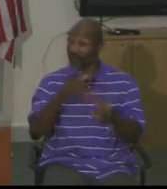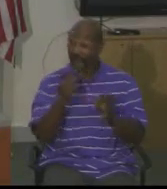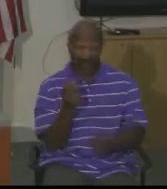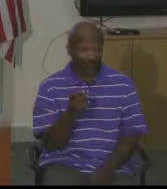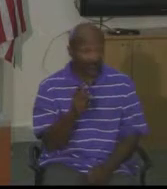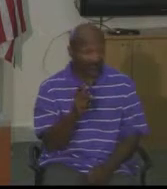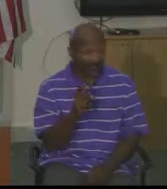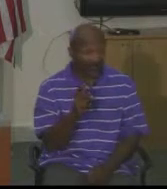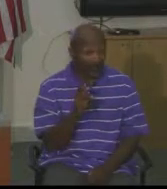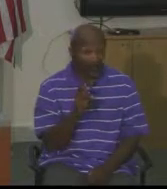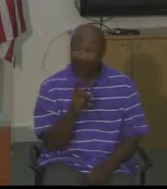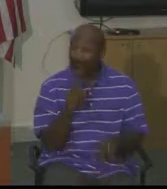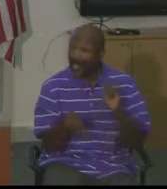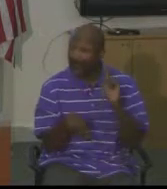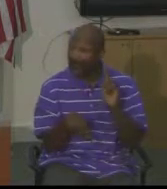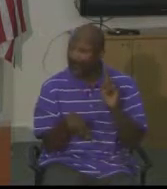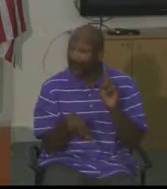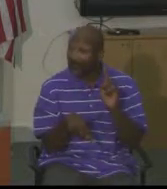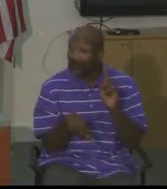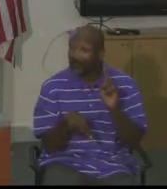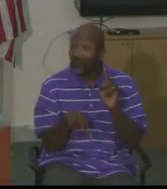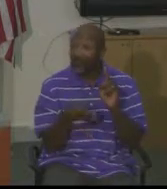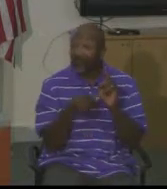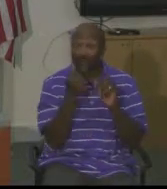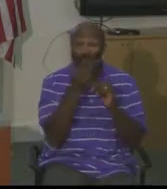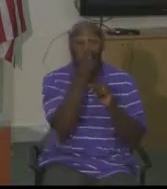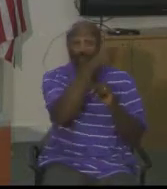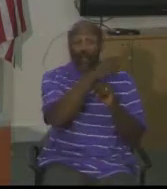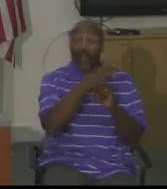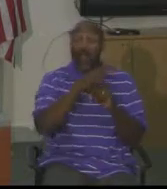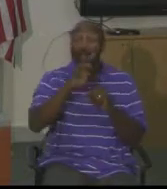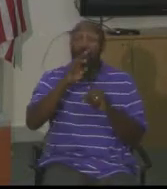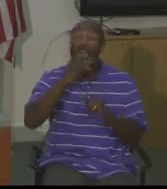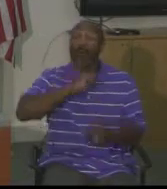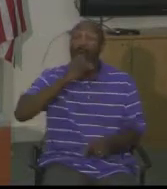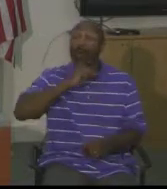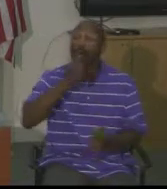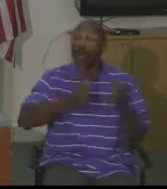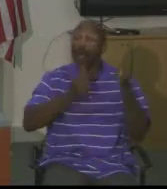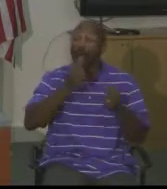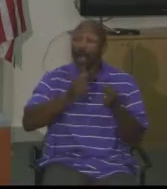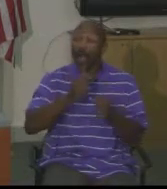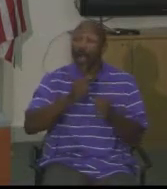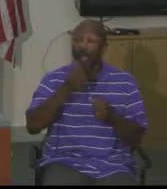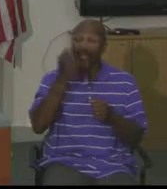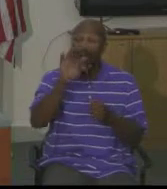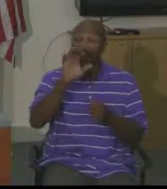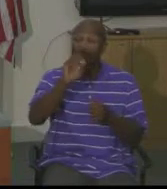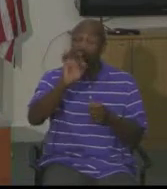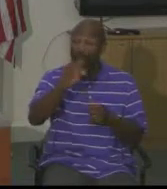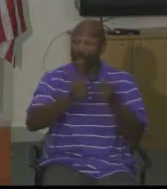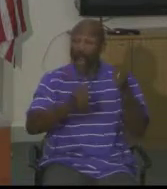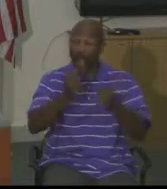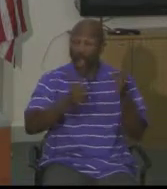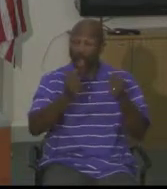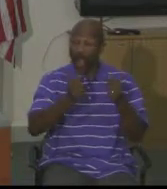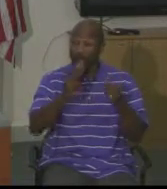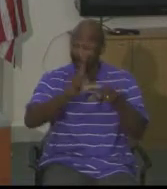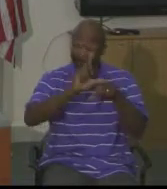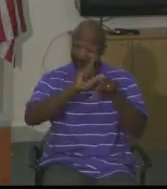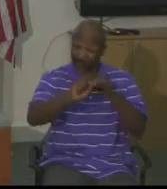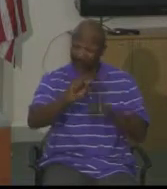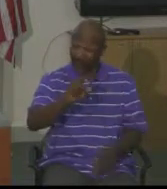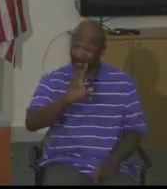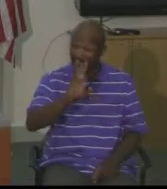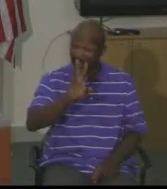that fast. If you go take a Model A that was manufactured in 1909 and you try